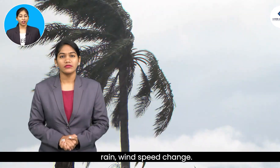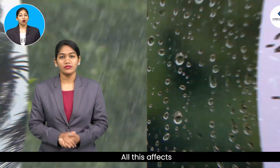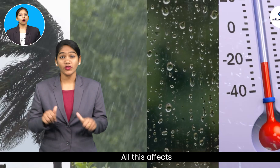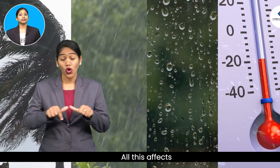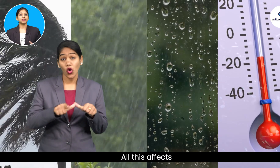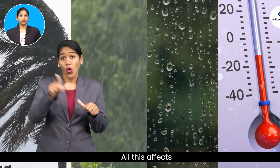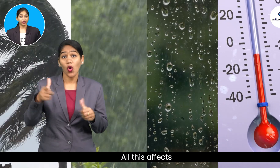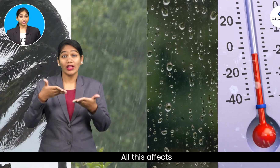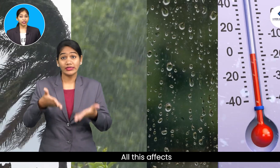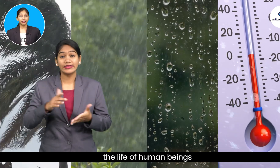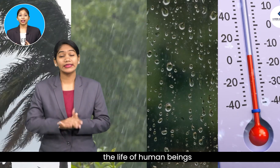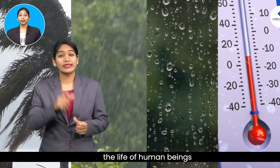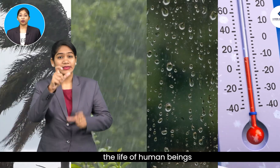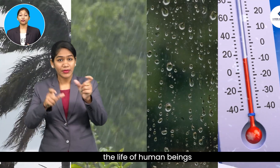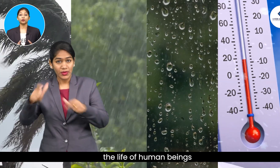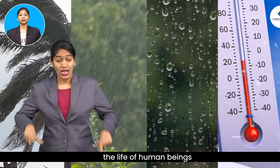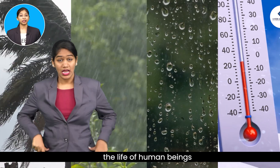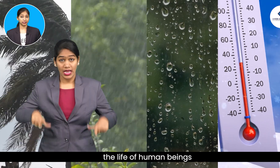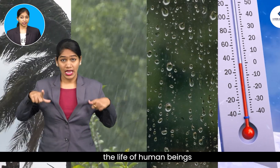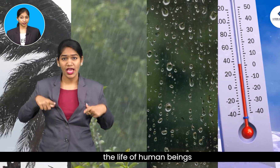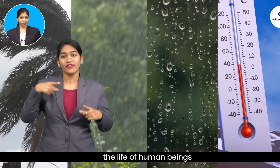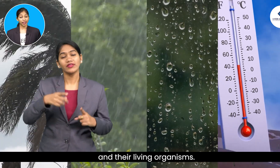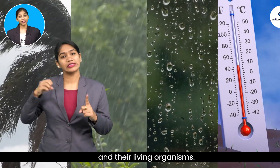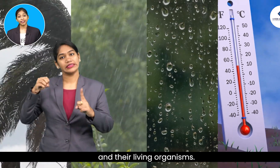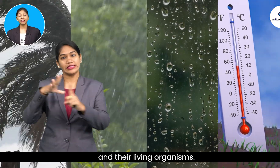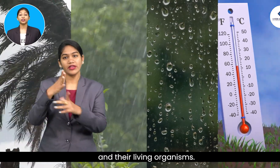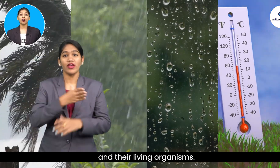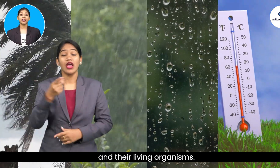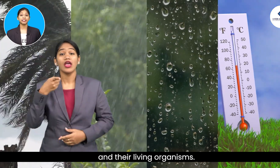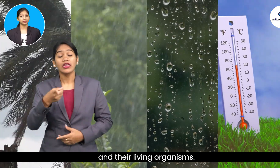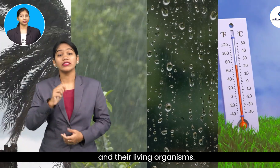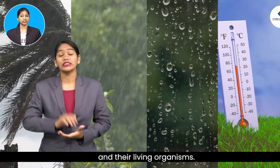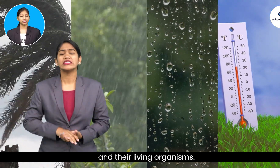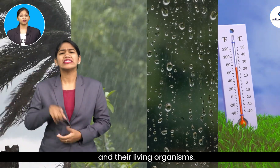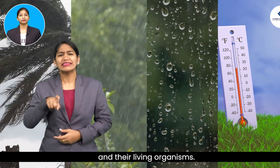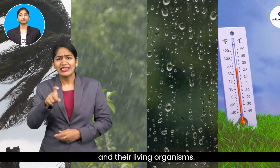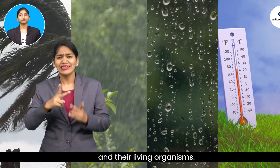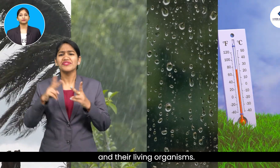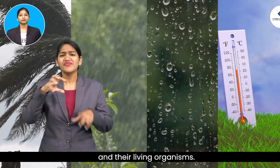All this affects the life of human beings And their living organisms